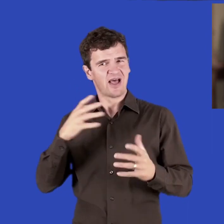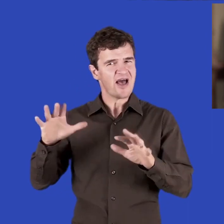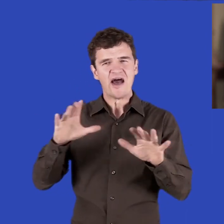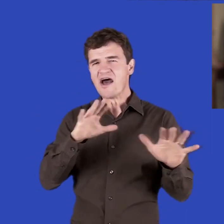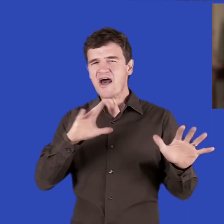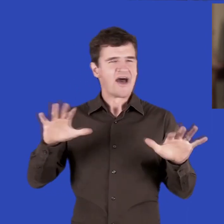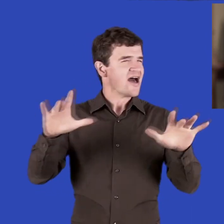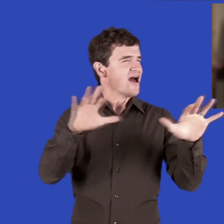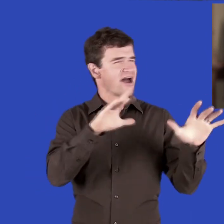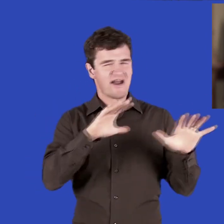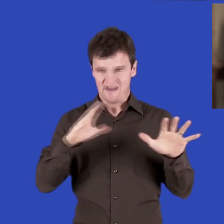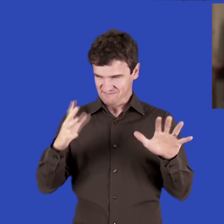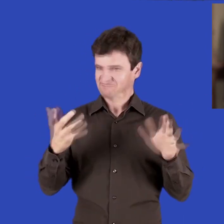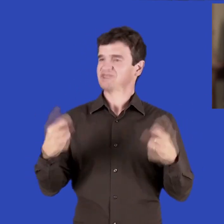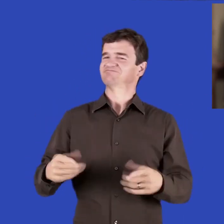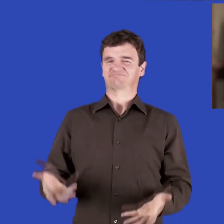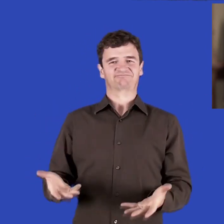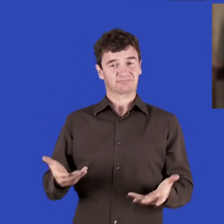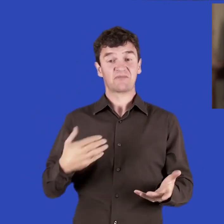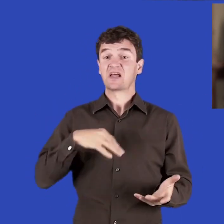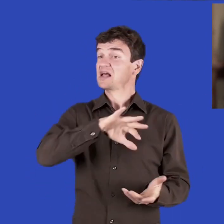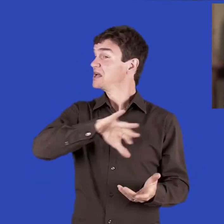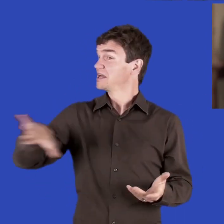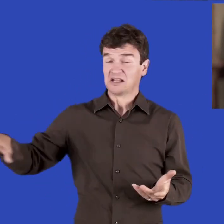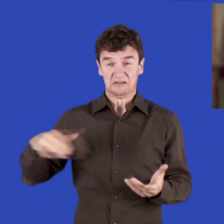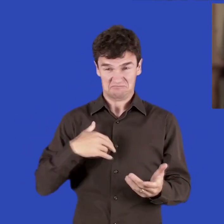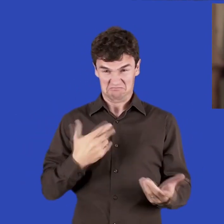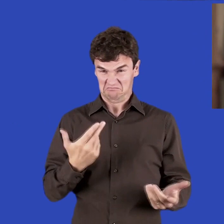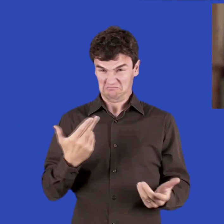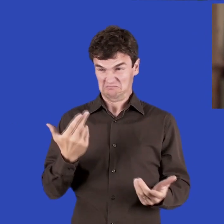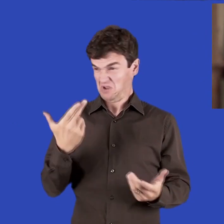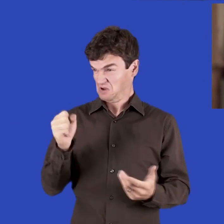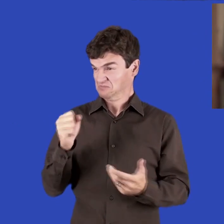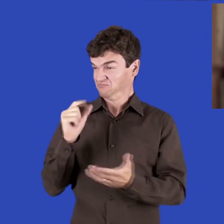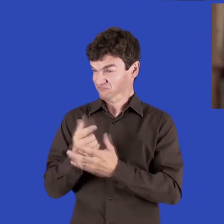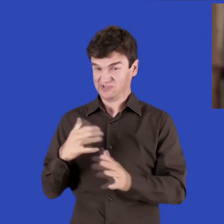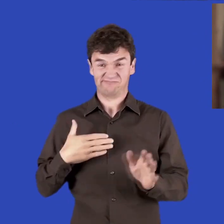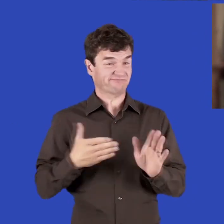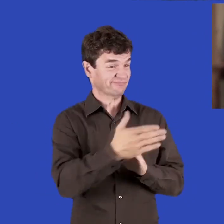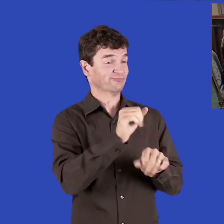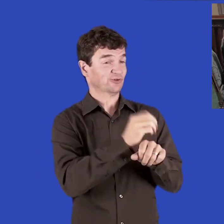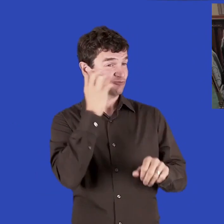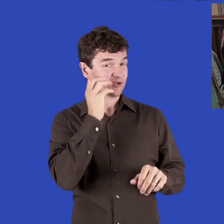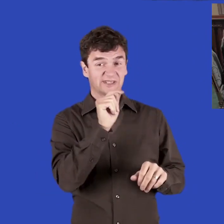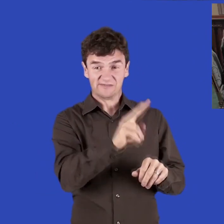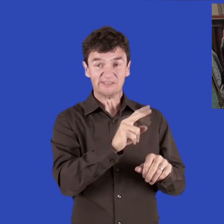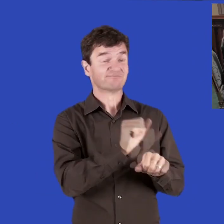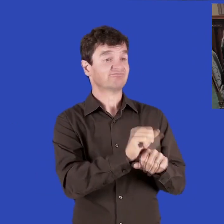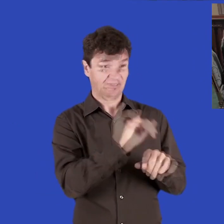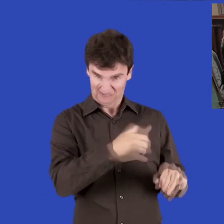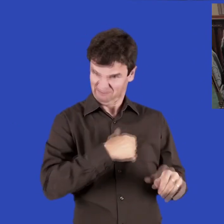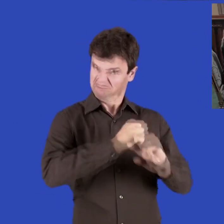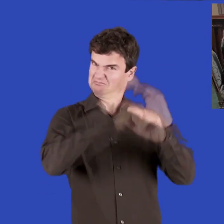it was the combined life experience that gave me the opportunity of becoming Lieutenant Governor. And without that